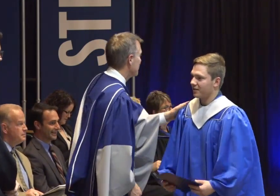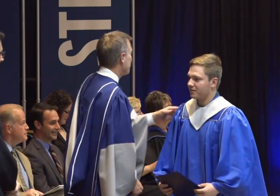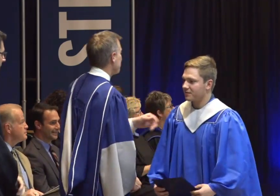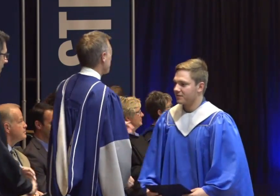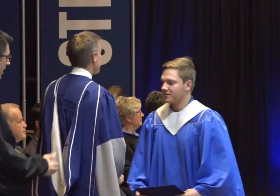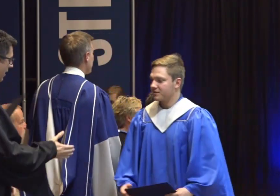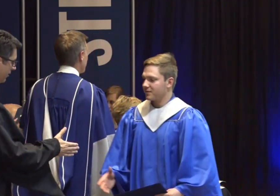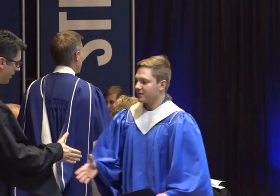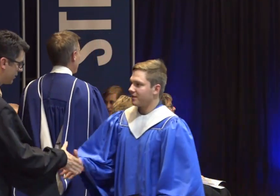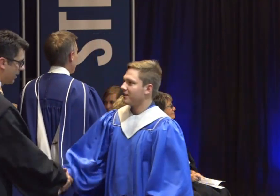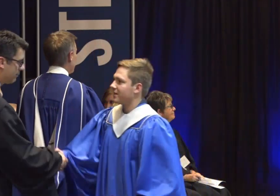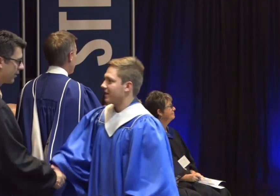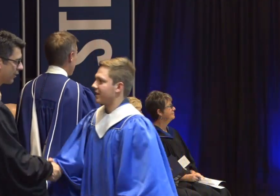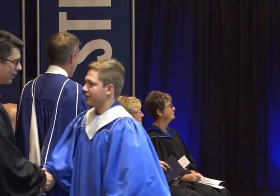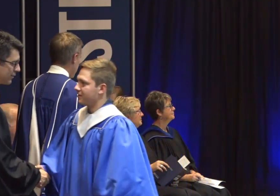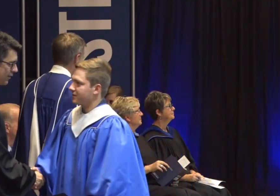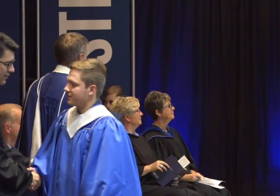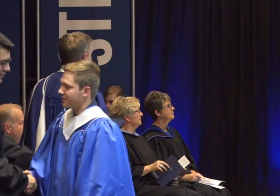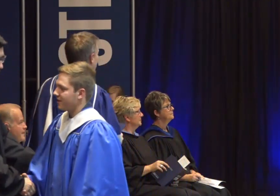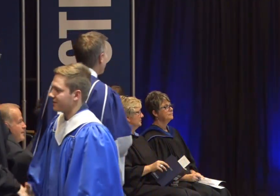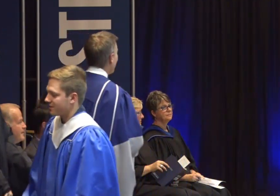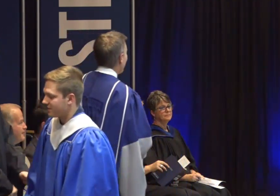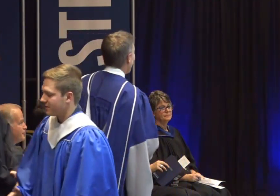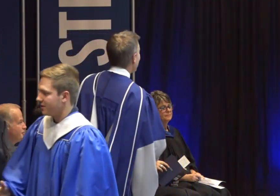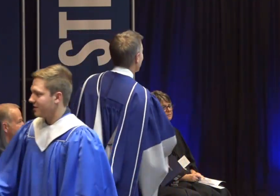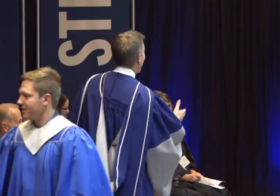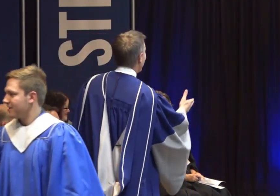Scott Fogarty.